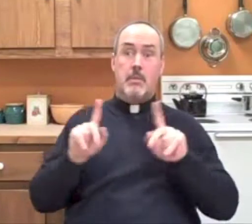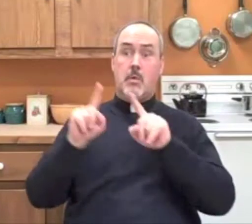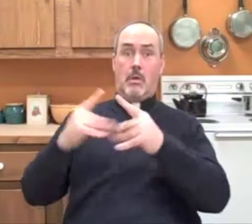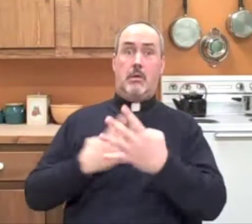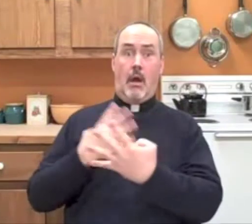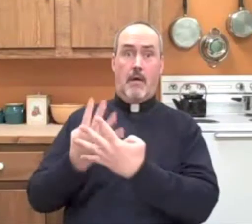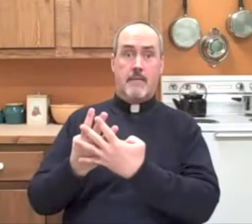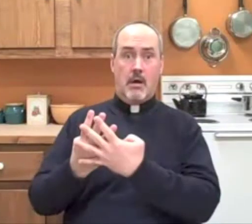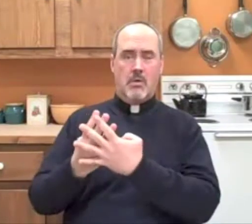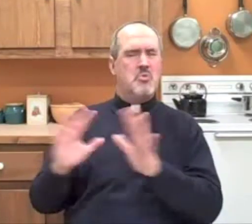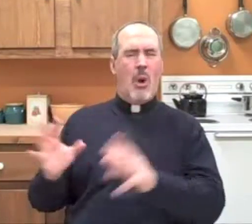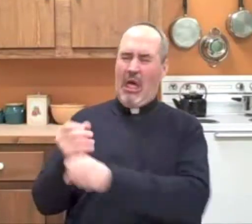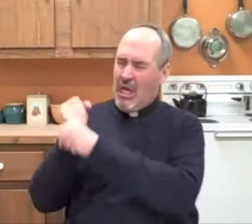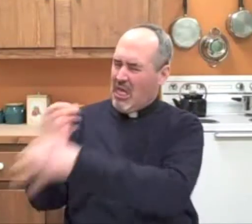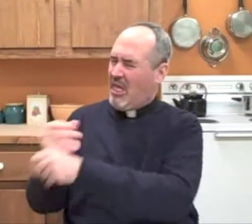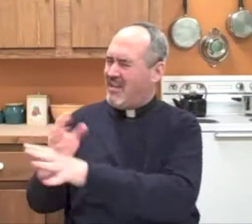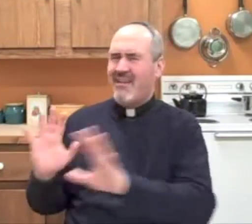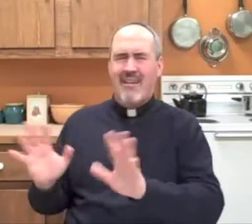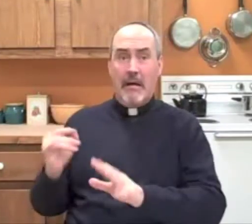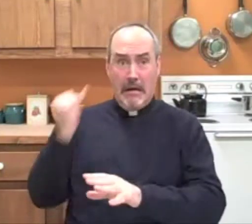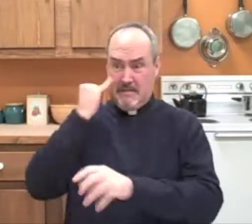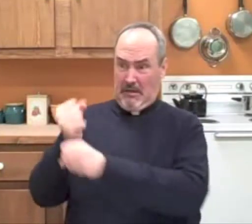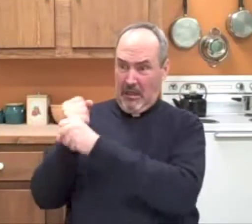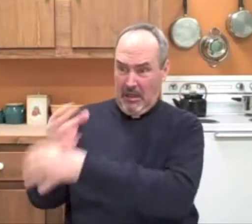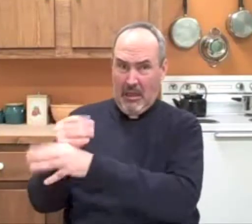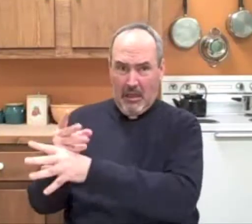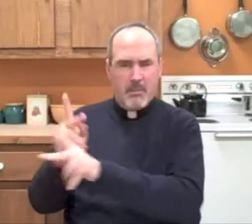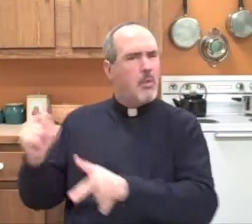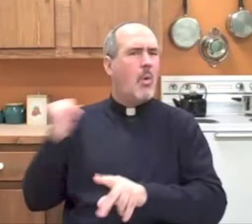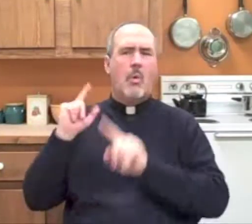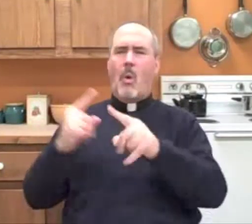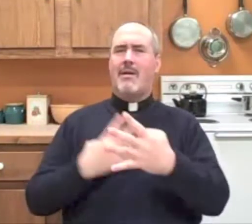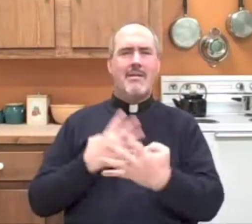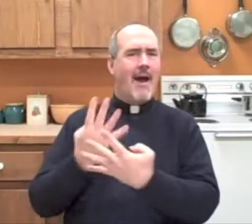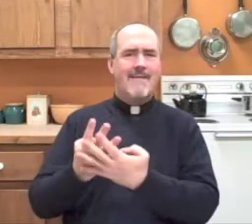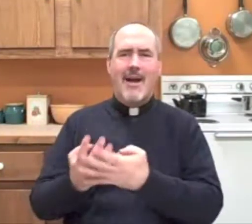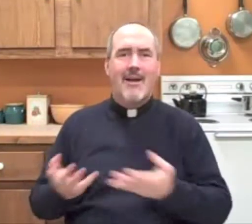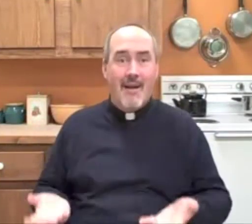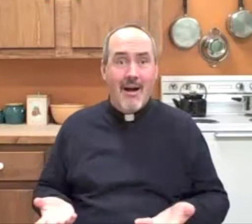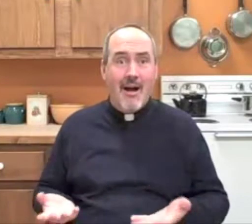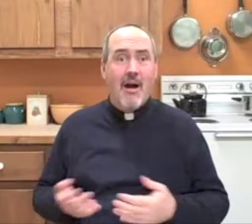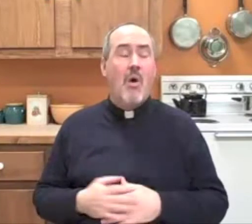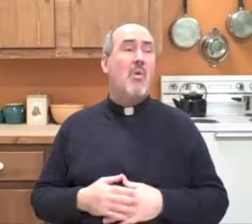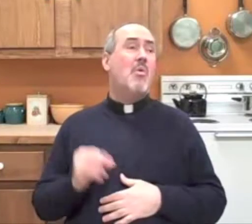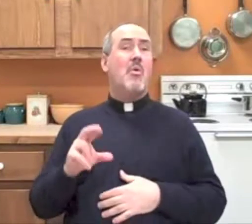during confession to not yell at the parishioners because they would be afraid to come back for confession.